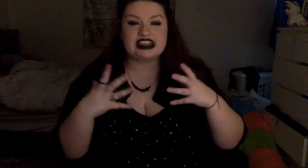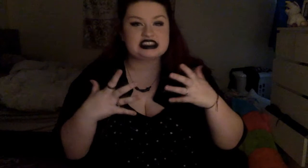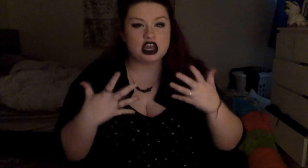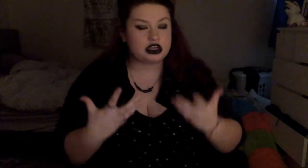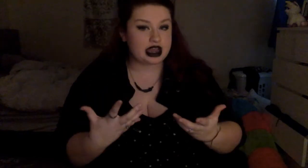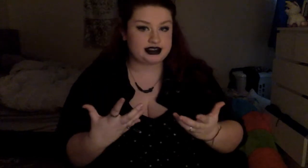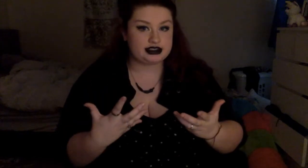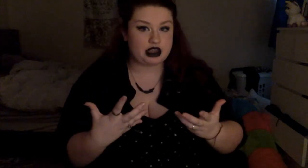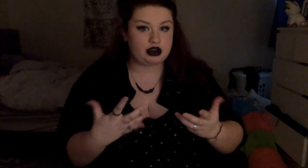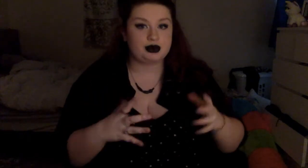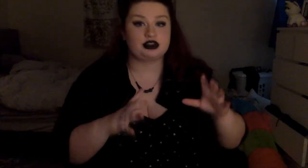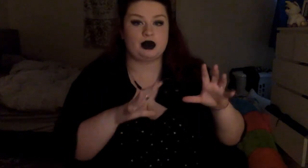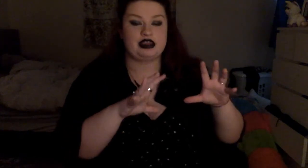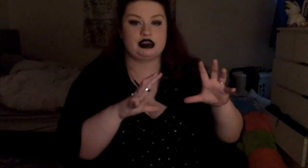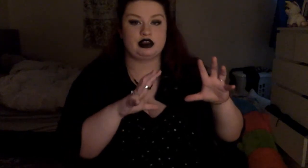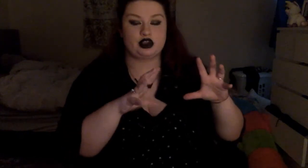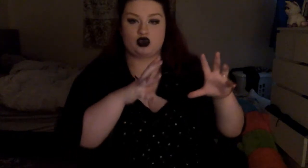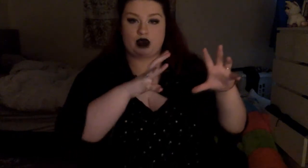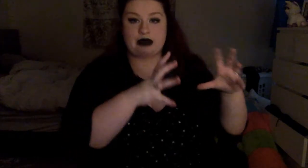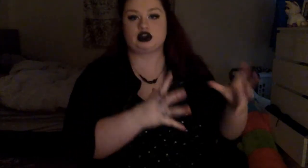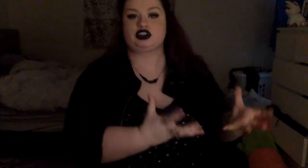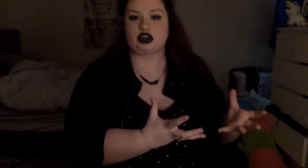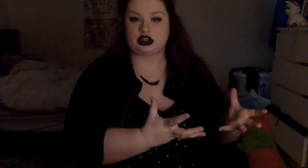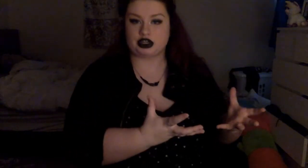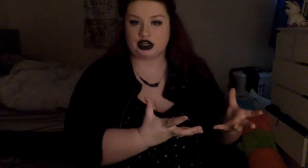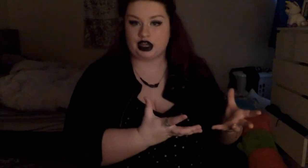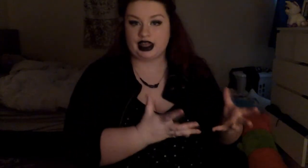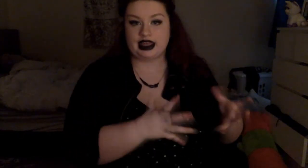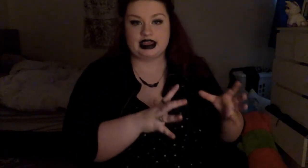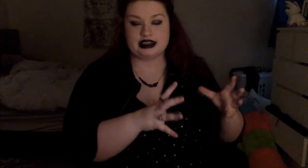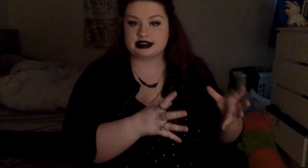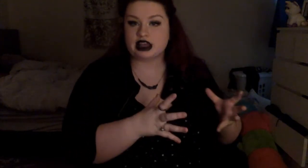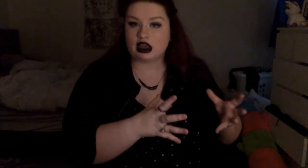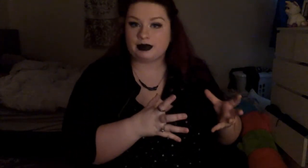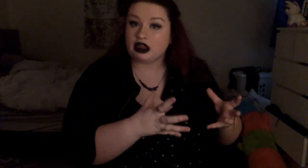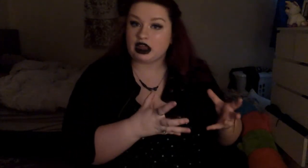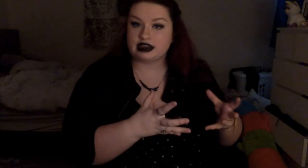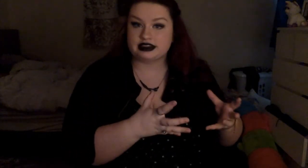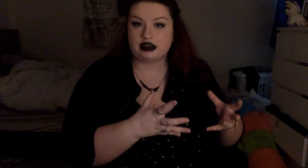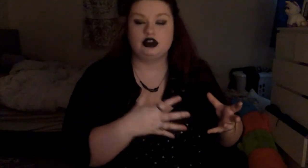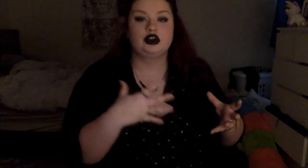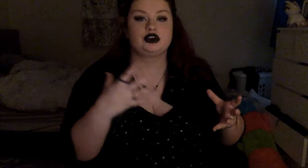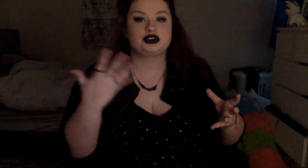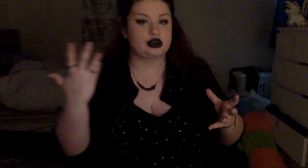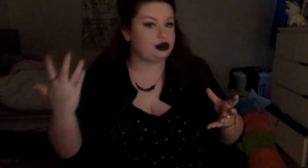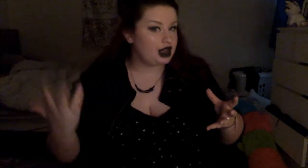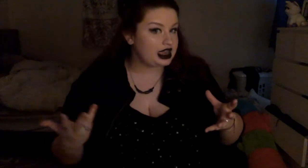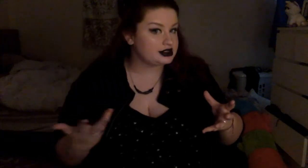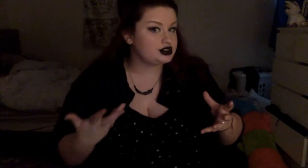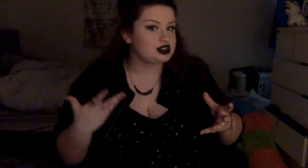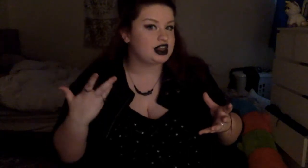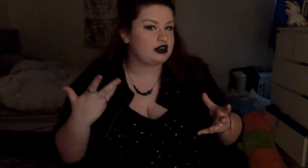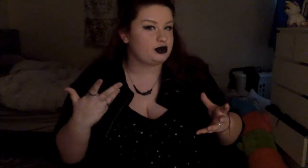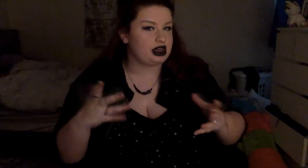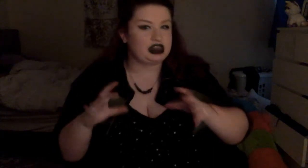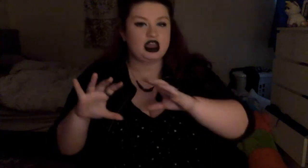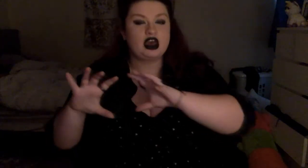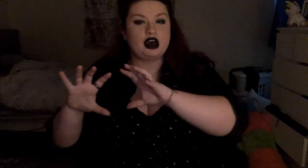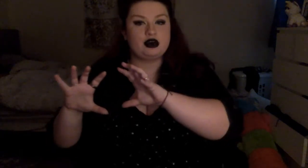not necessary with the way that the grammar structure is set up in ASL, so it's just kind of omitted.